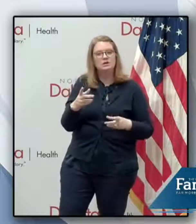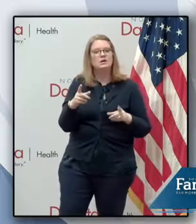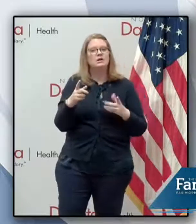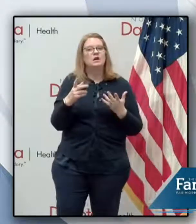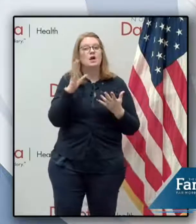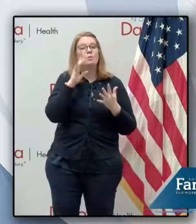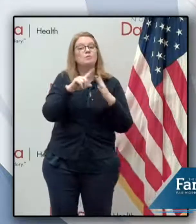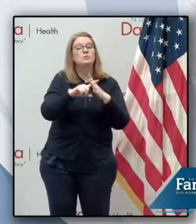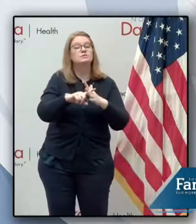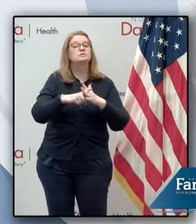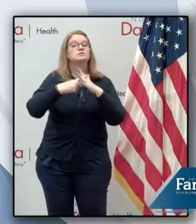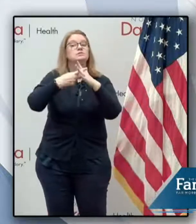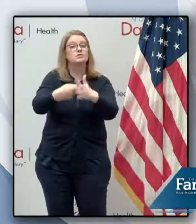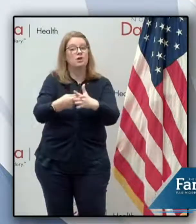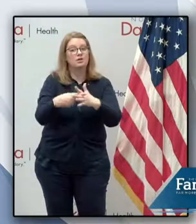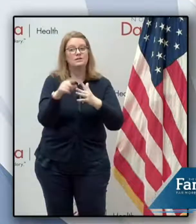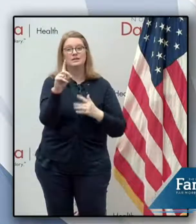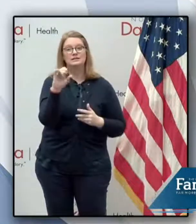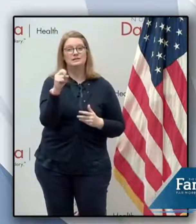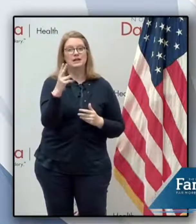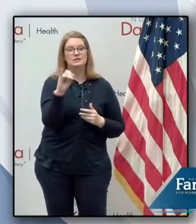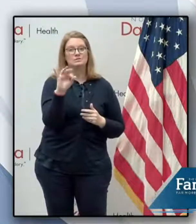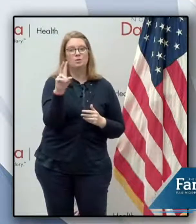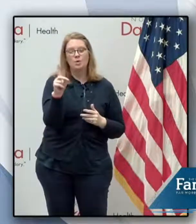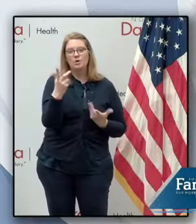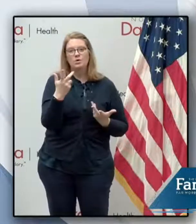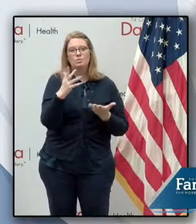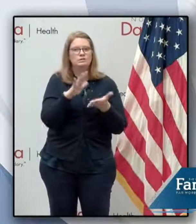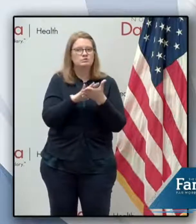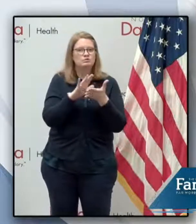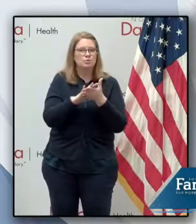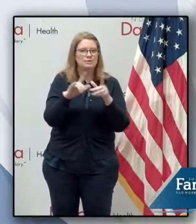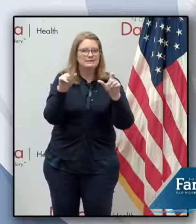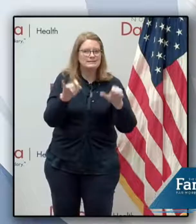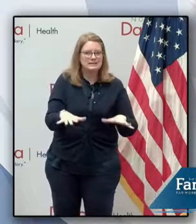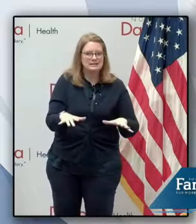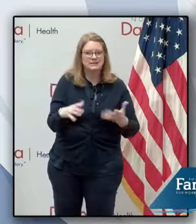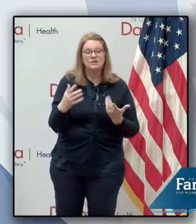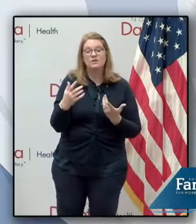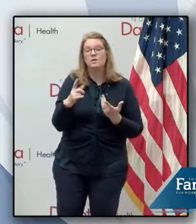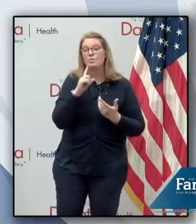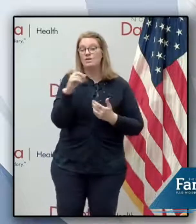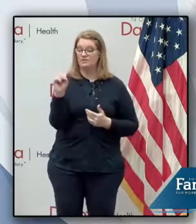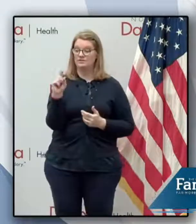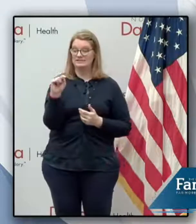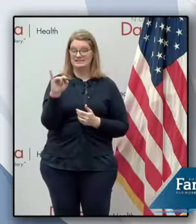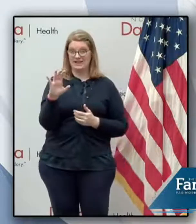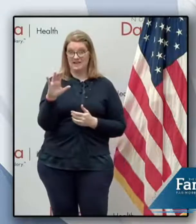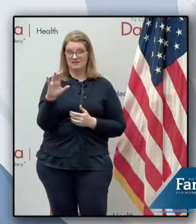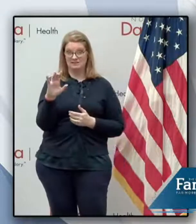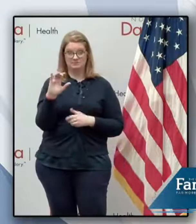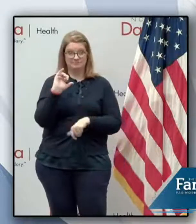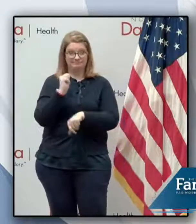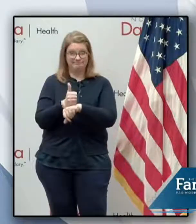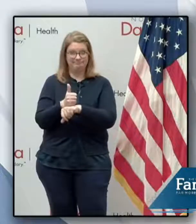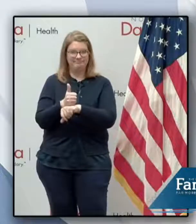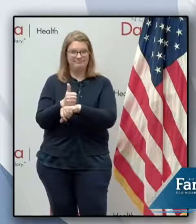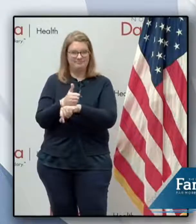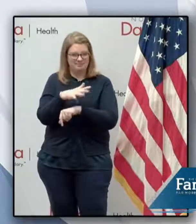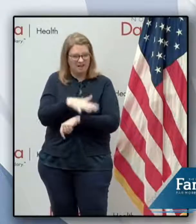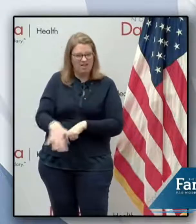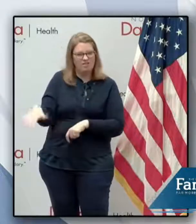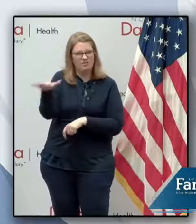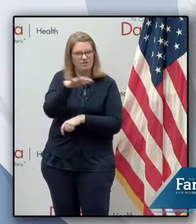this dashboard with school-affiliated tested data from static sites around the state as we work to prepare the remaining